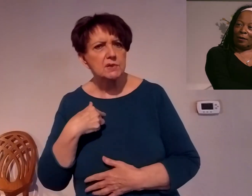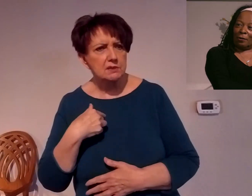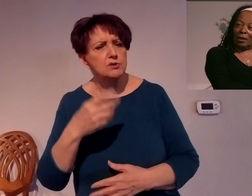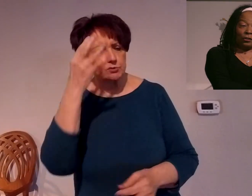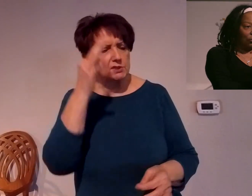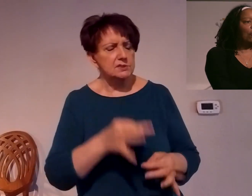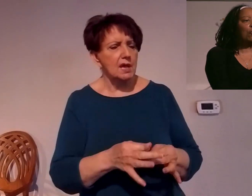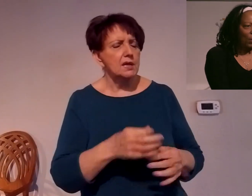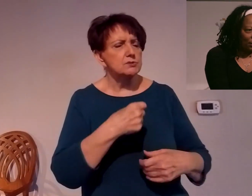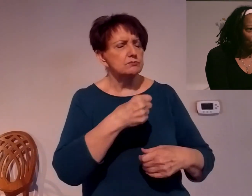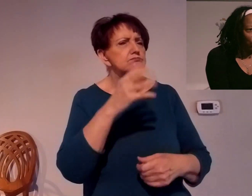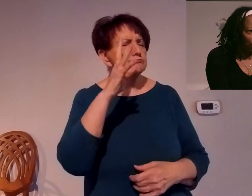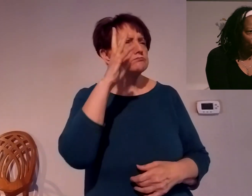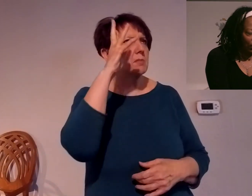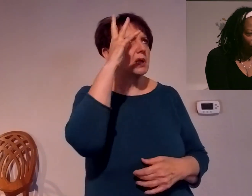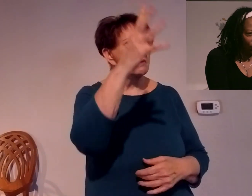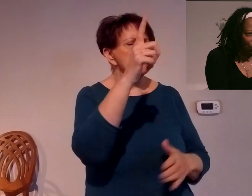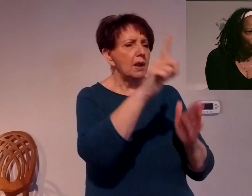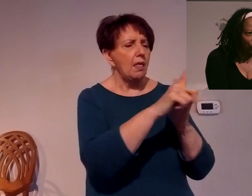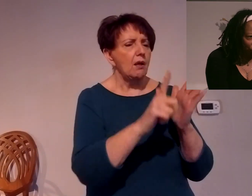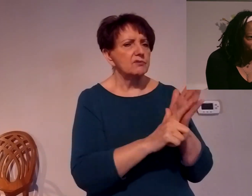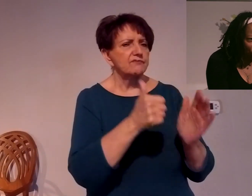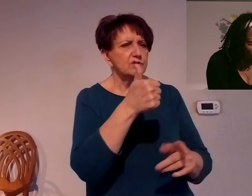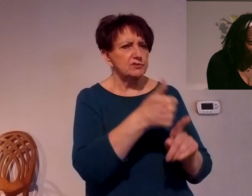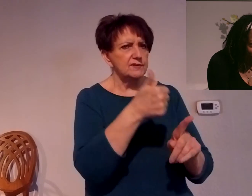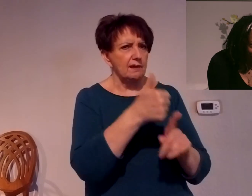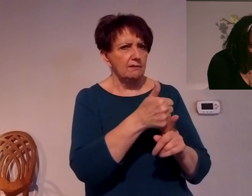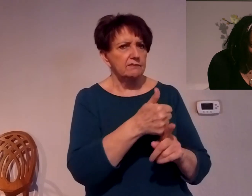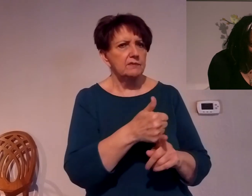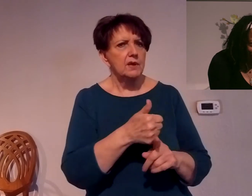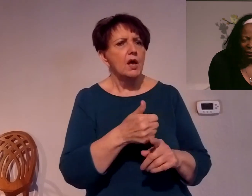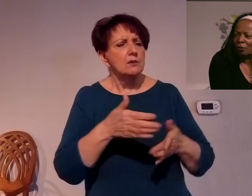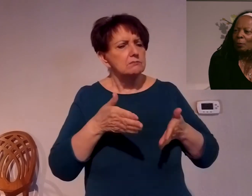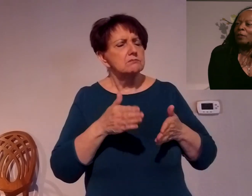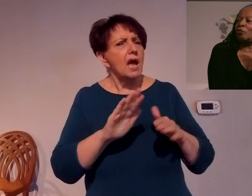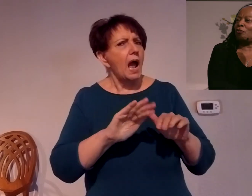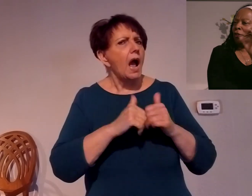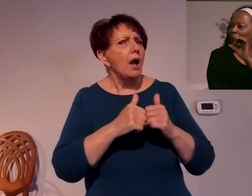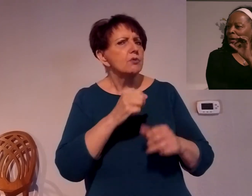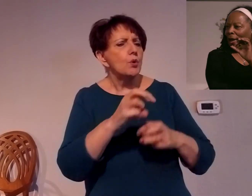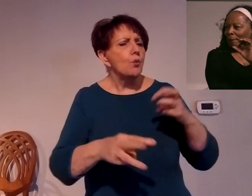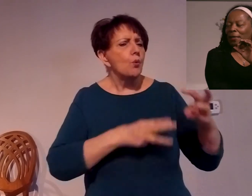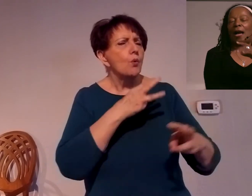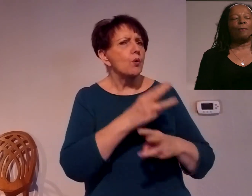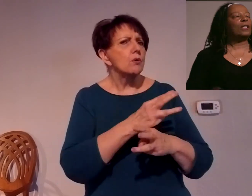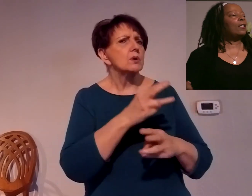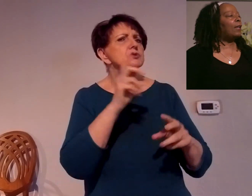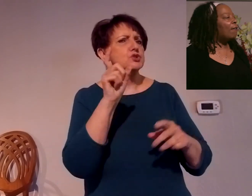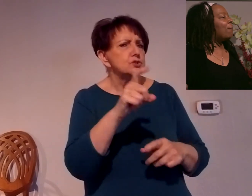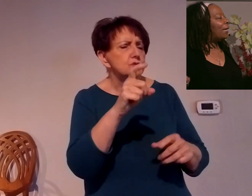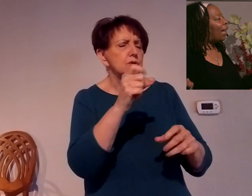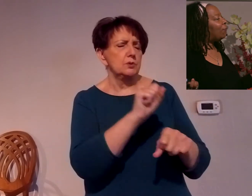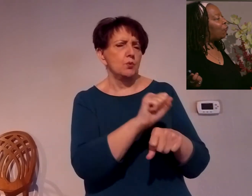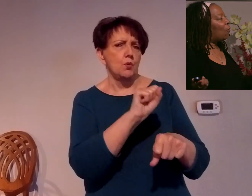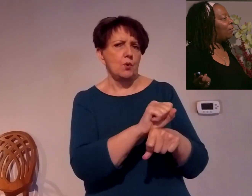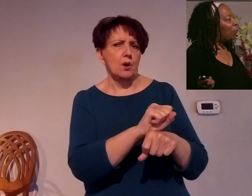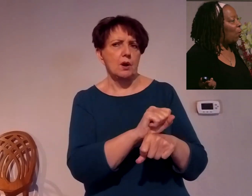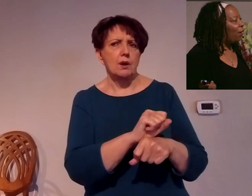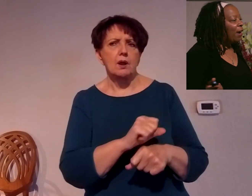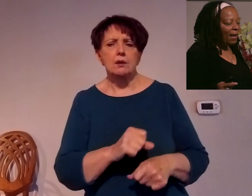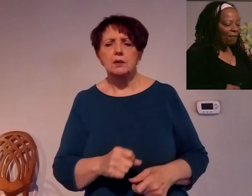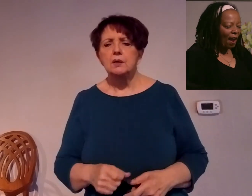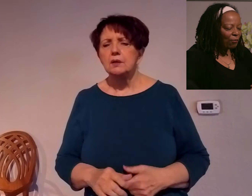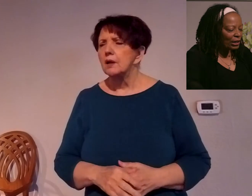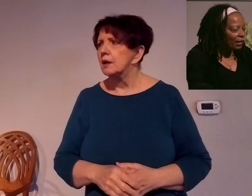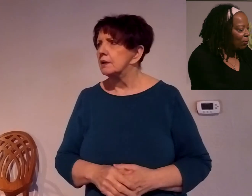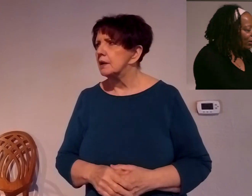make up your own law. This is the way the world should work. This is what should be happening. I would love my life so much